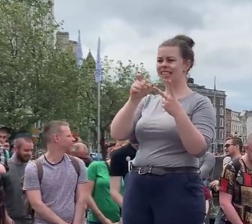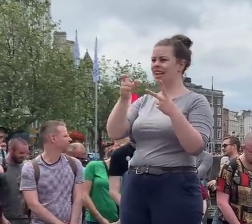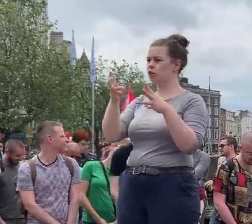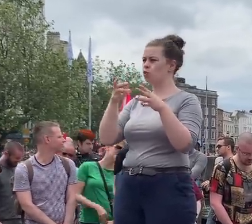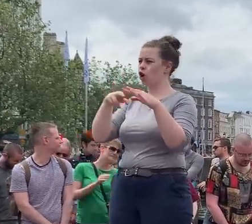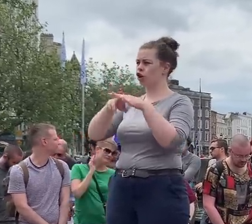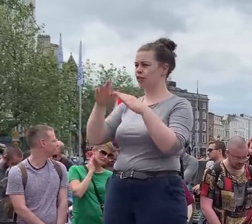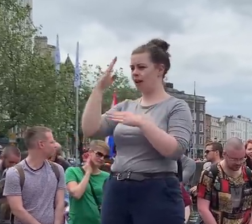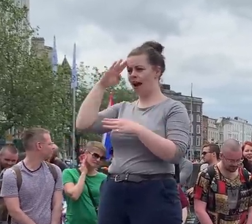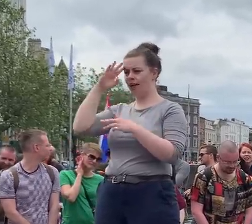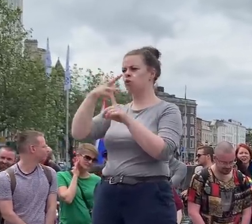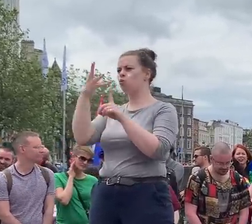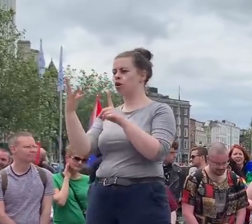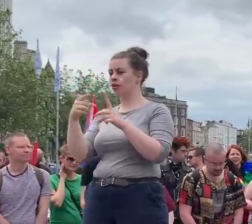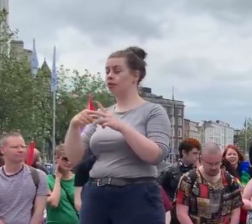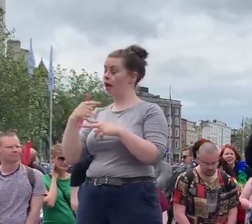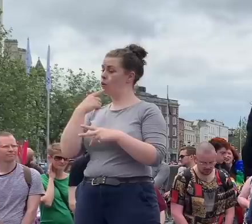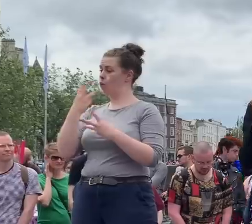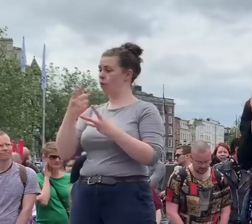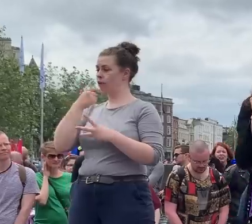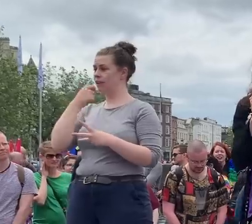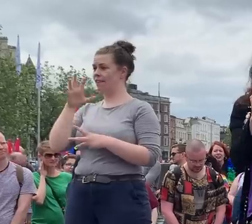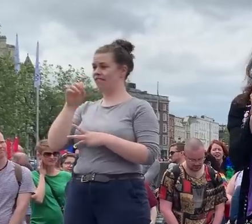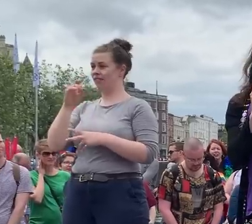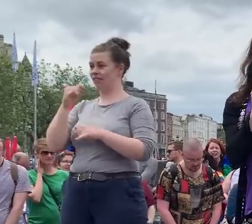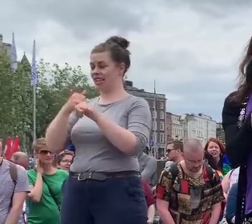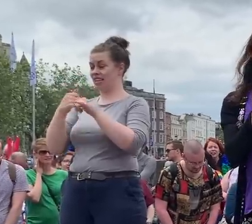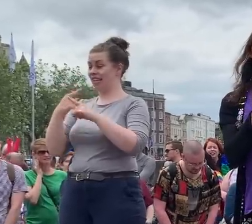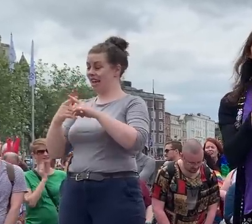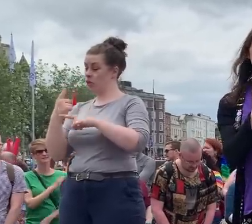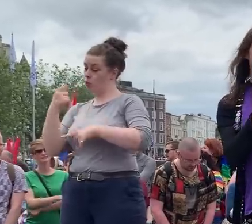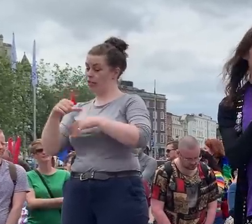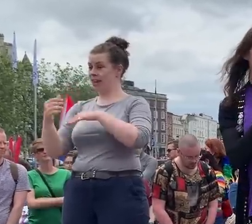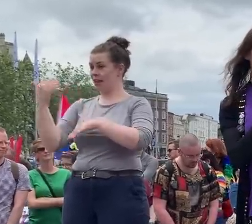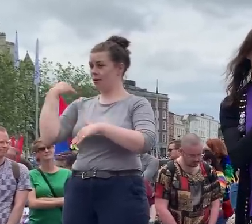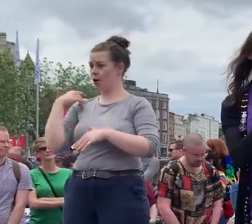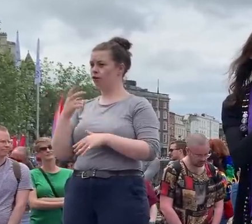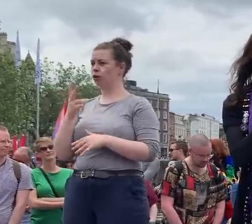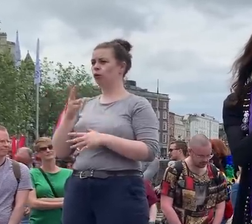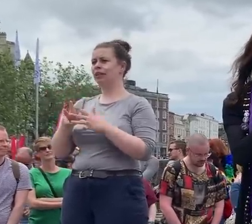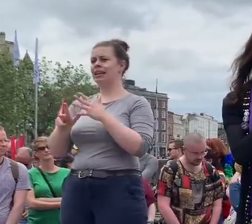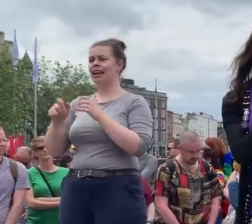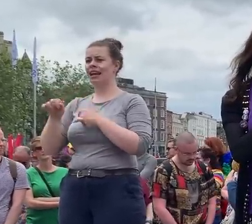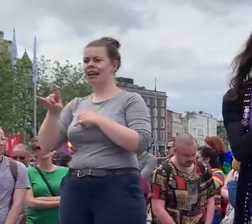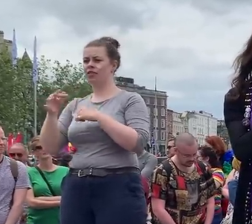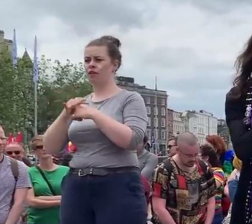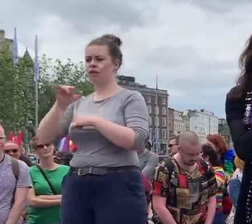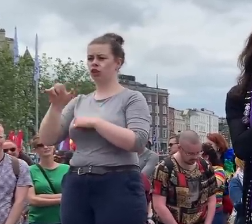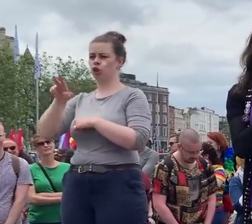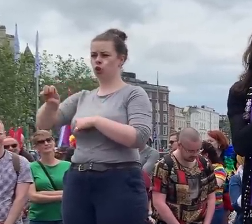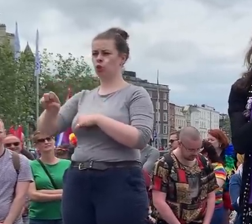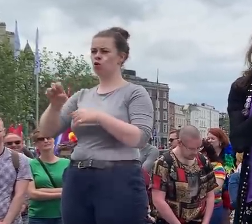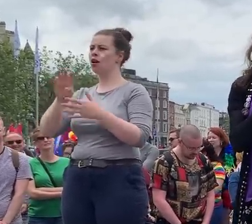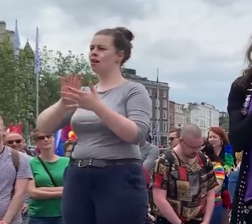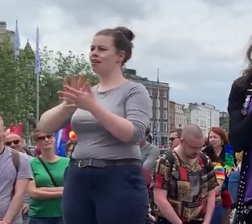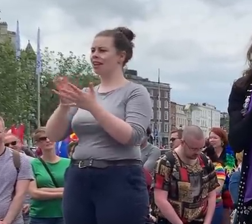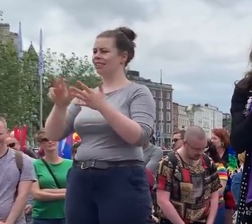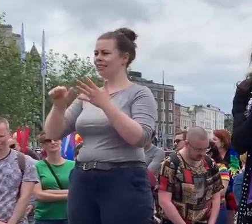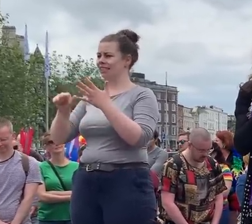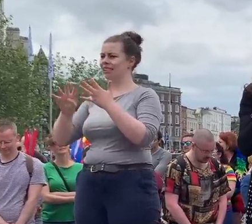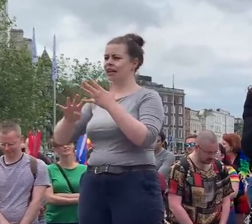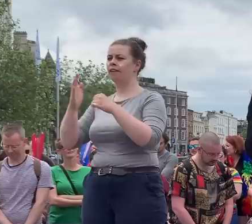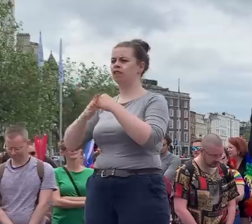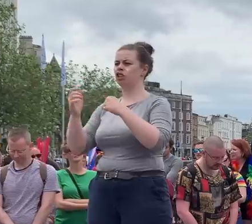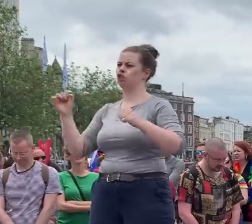like to remind everyone that 50 years and one day ago, on the 28th of June 1969, there was a riot on Christopher Street